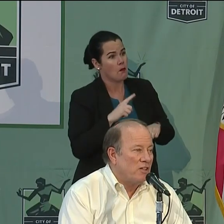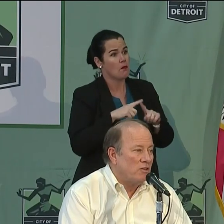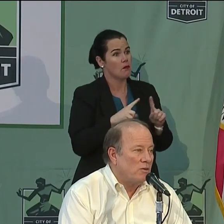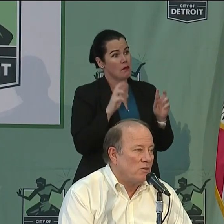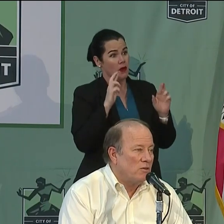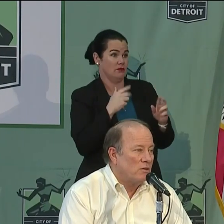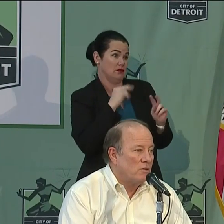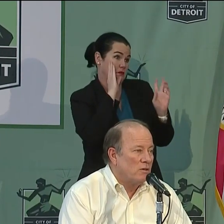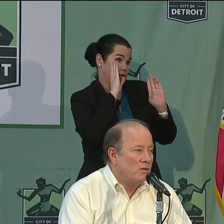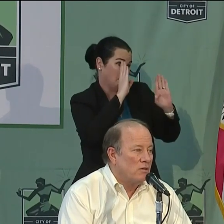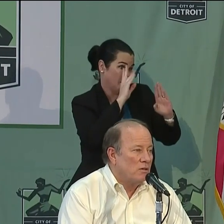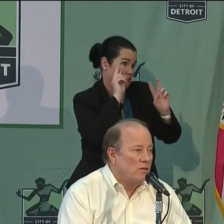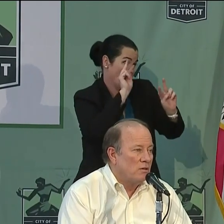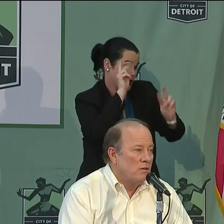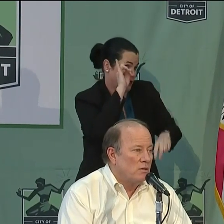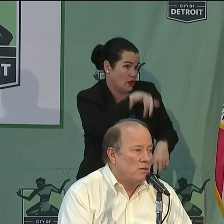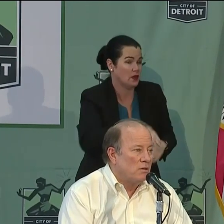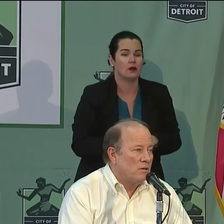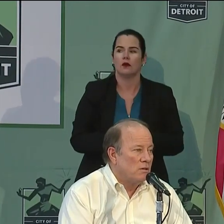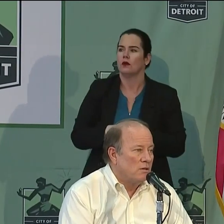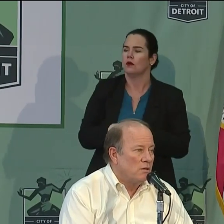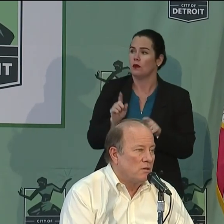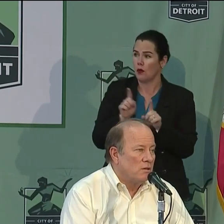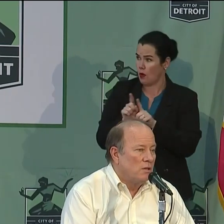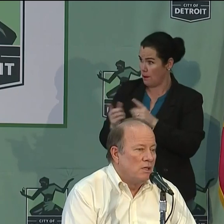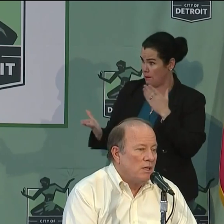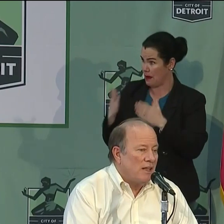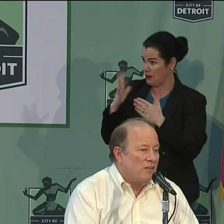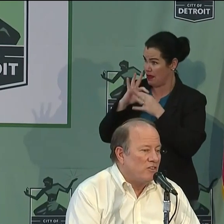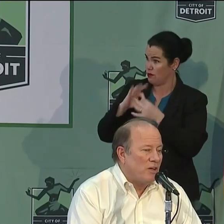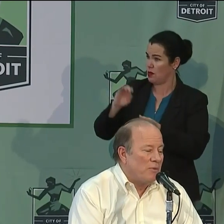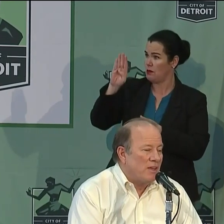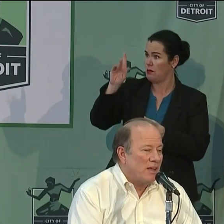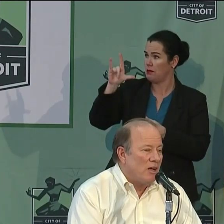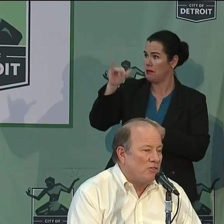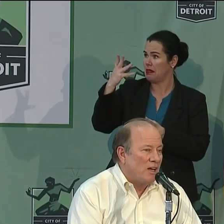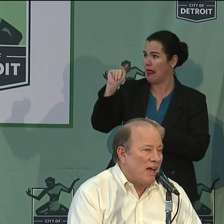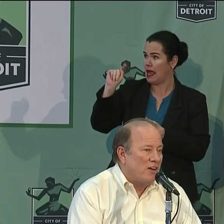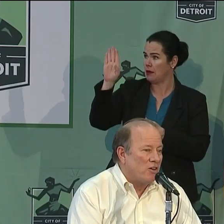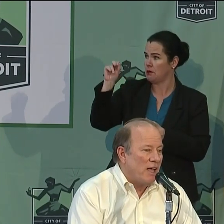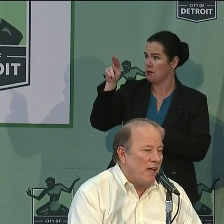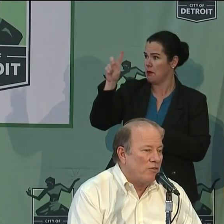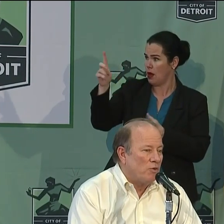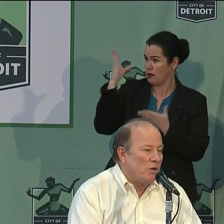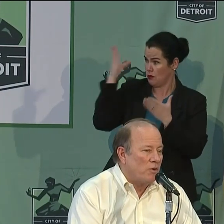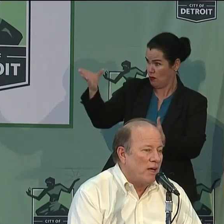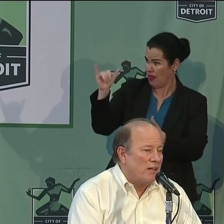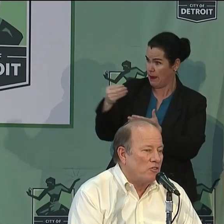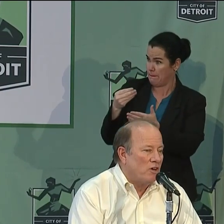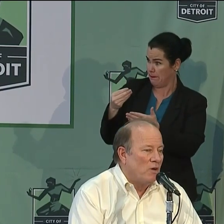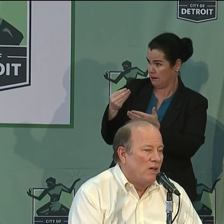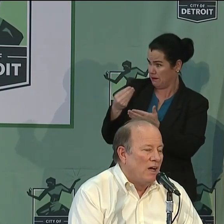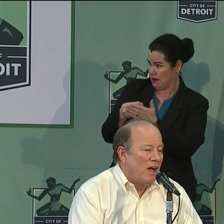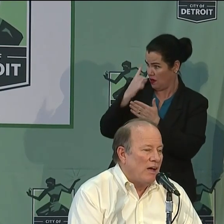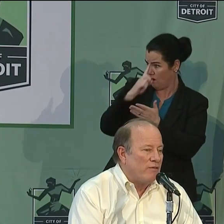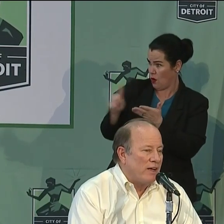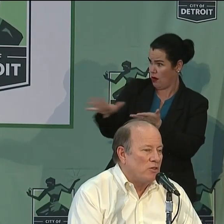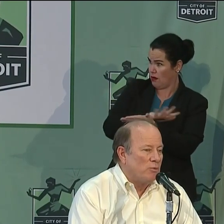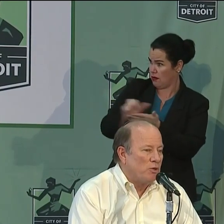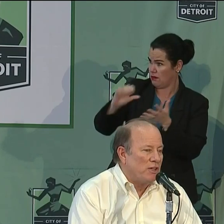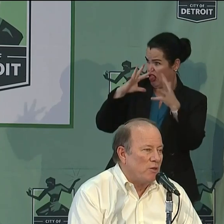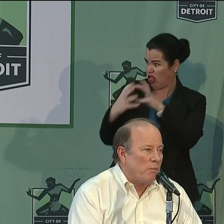say stay tuned. Sure, and would that solution also include the blight bond proposal? Yeah, and this is something that Council and I are going to have to agree on. So